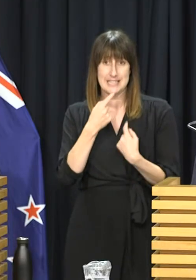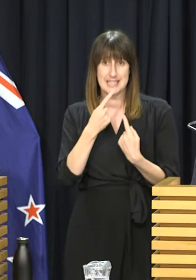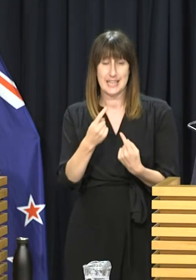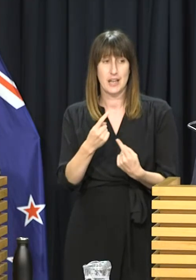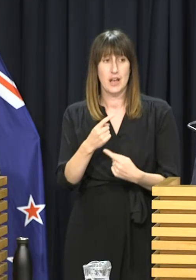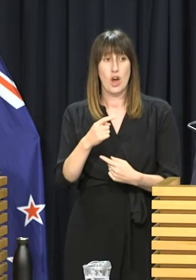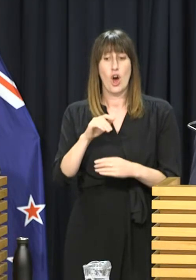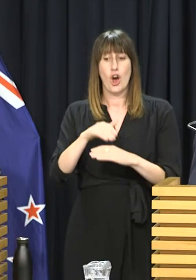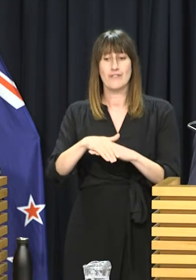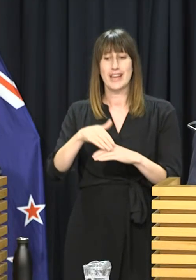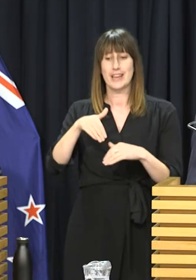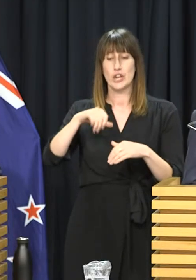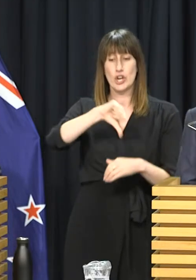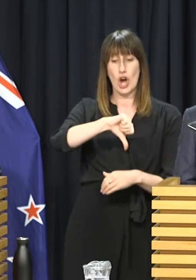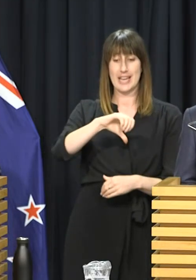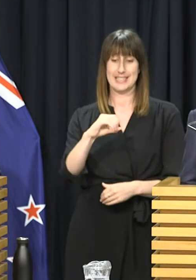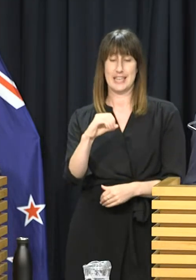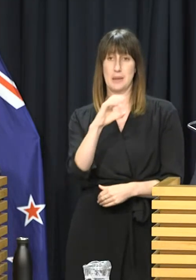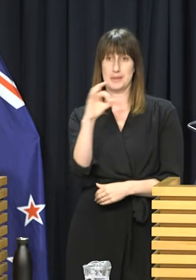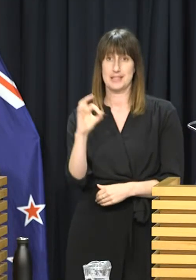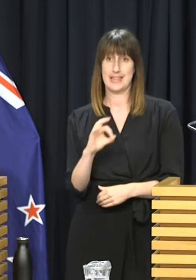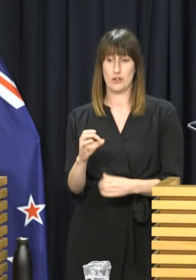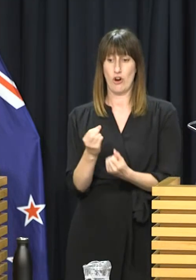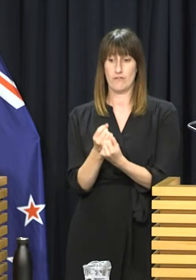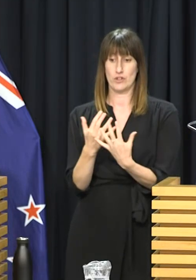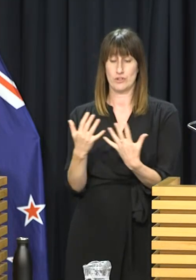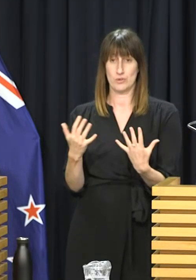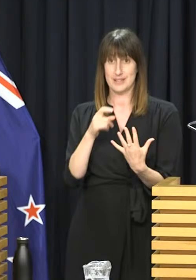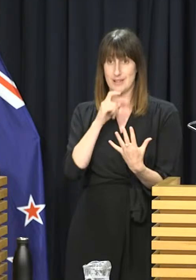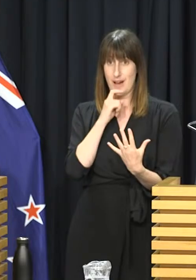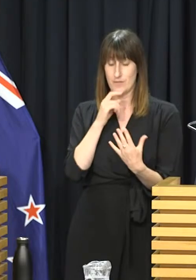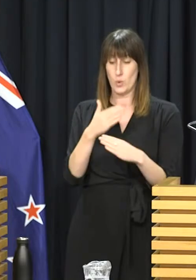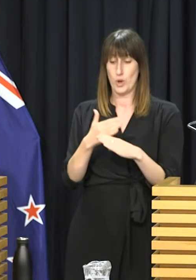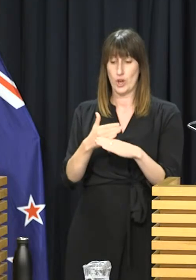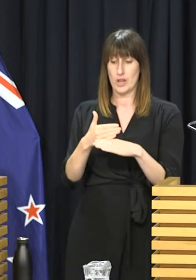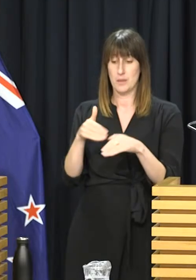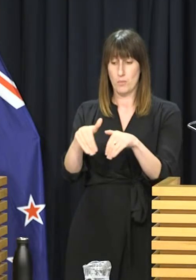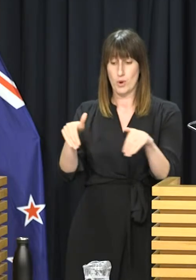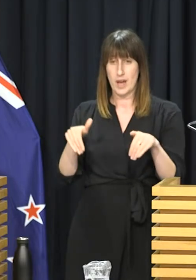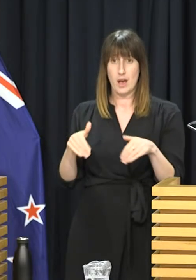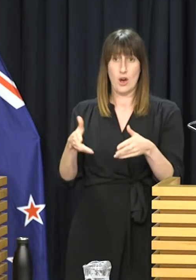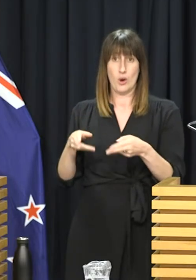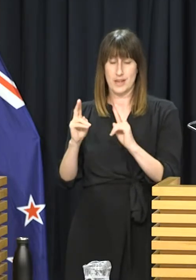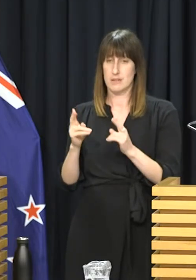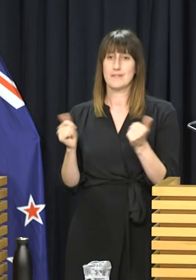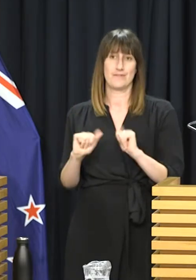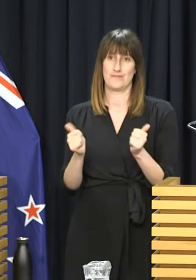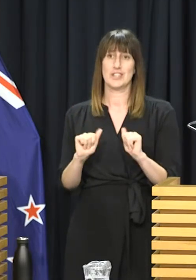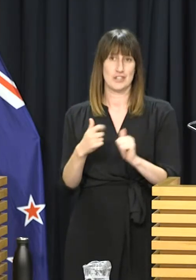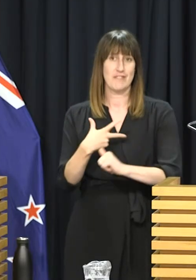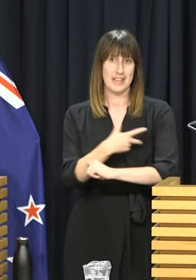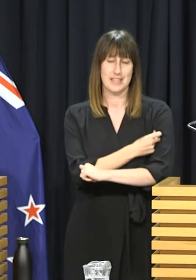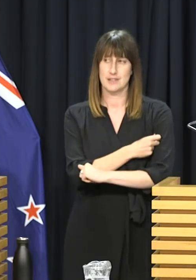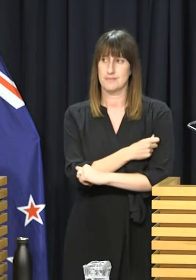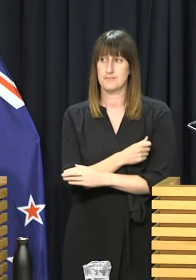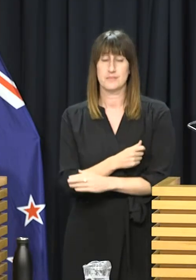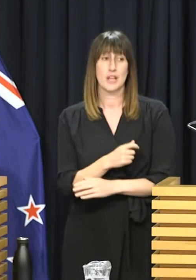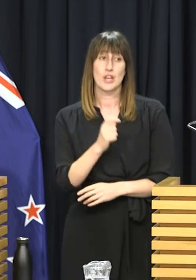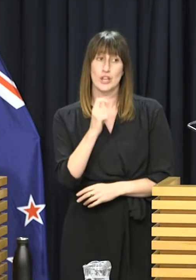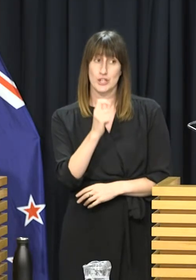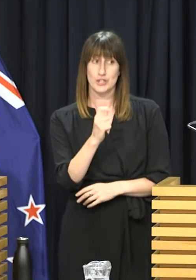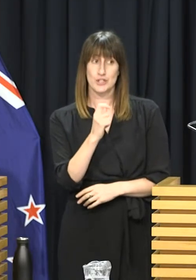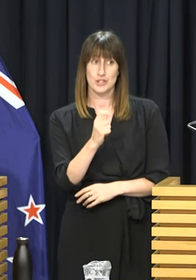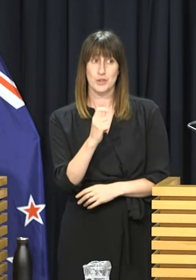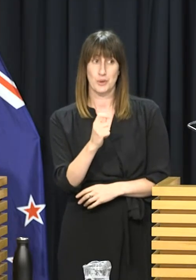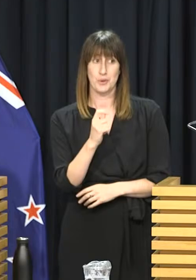border workforce has been vaccinated, which is very high uptake and very pleasing. But we will get to the point in the next few weeks where people won't be doing